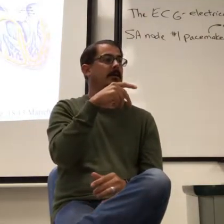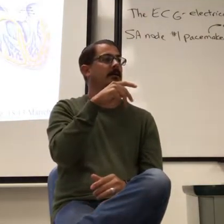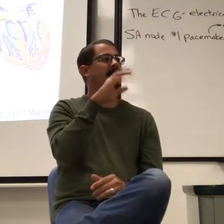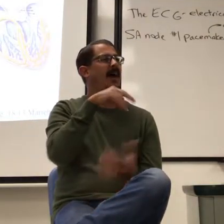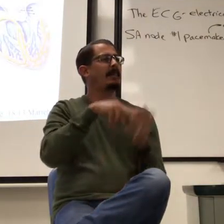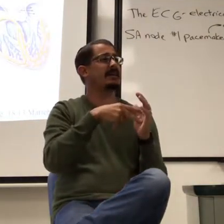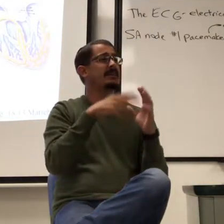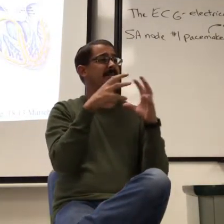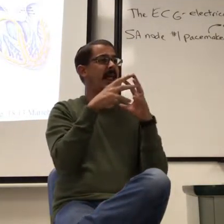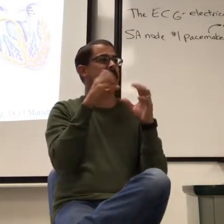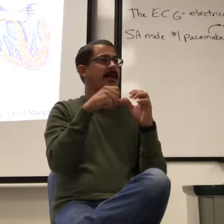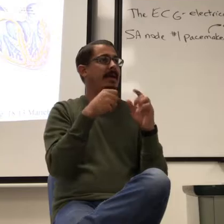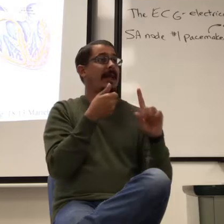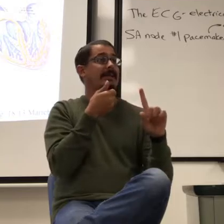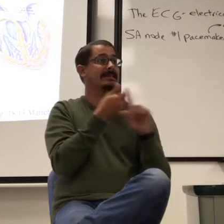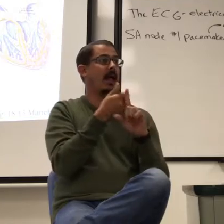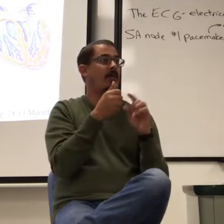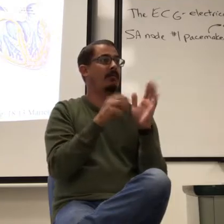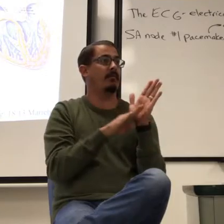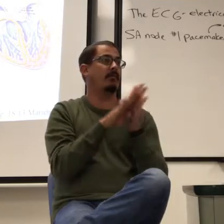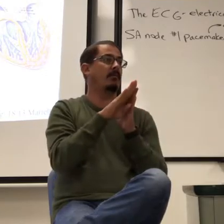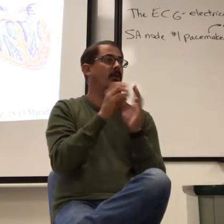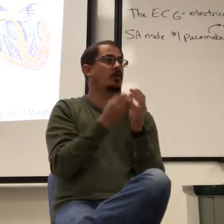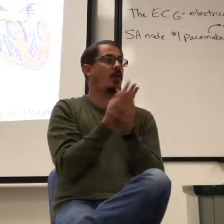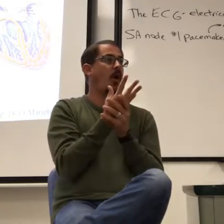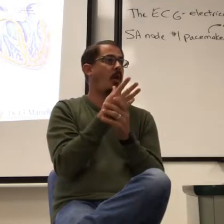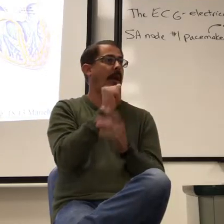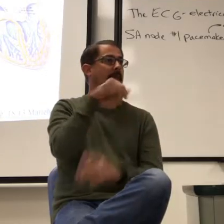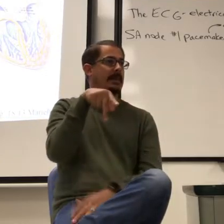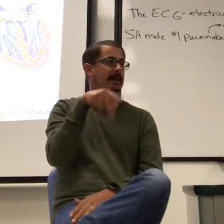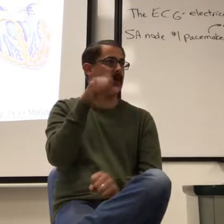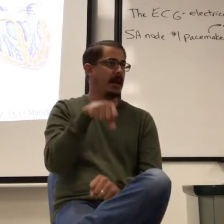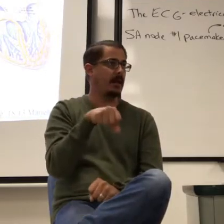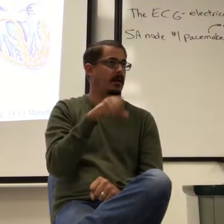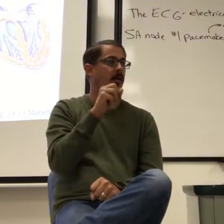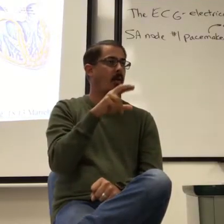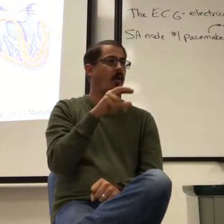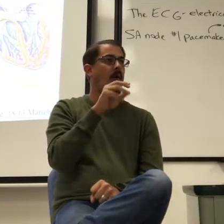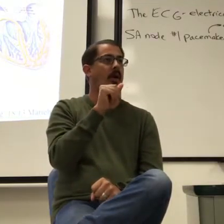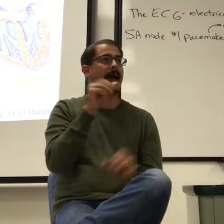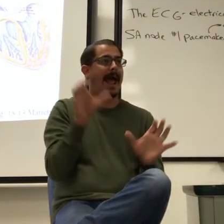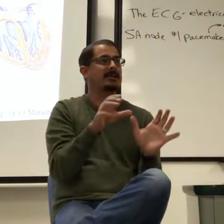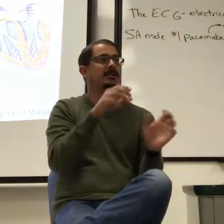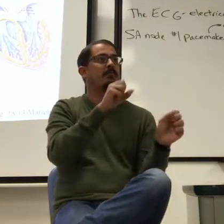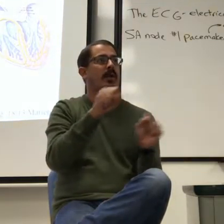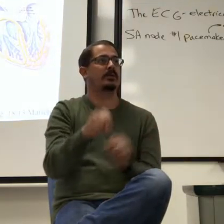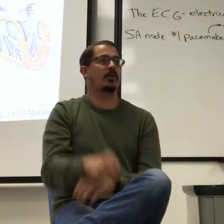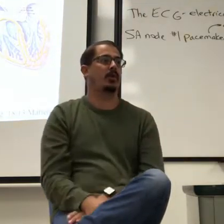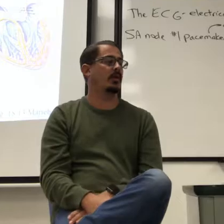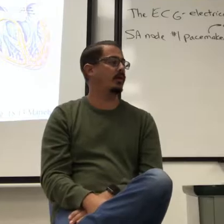means these cells can self-generate APs, or action potentials.